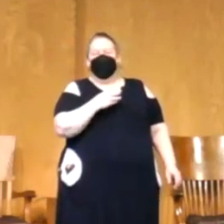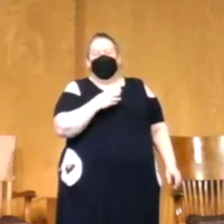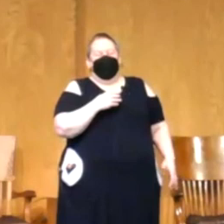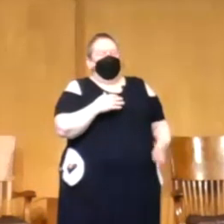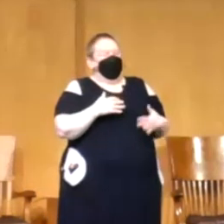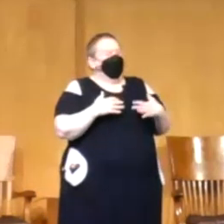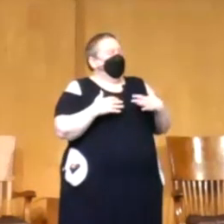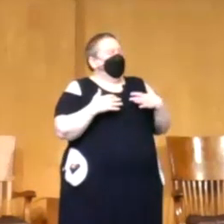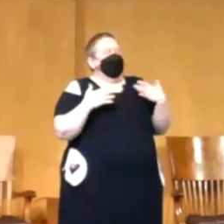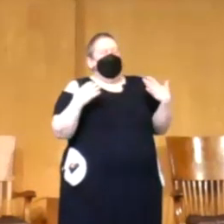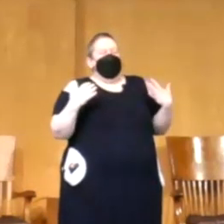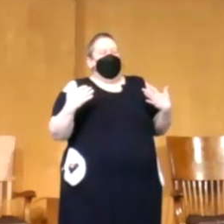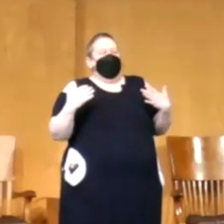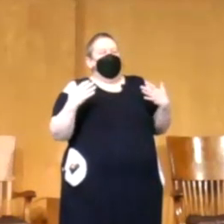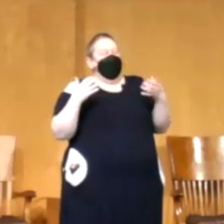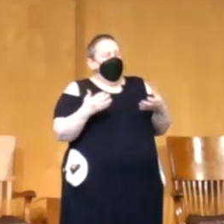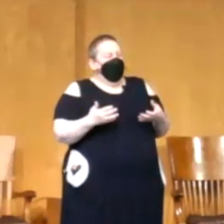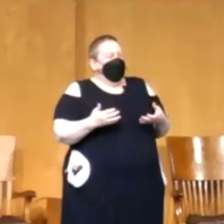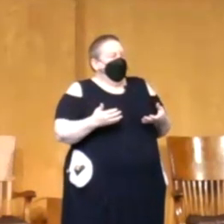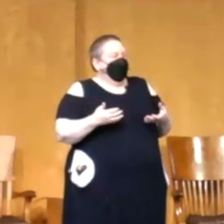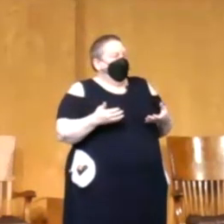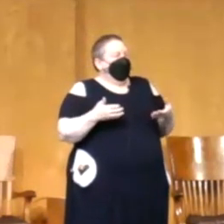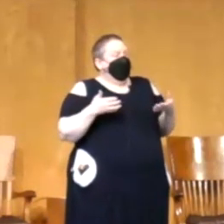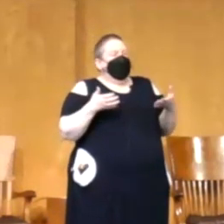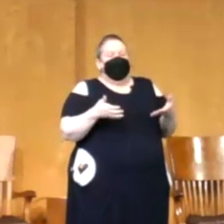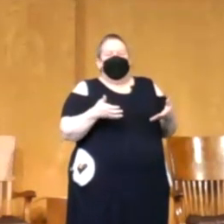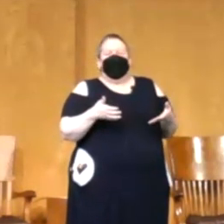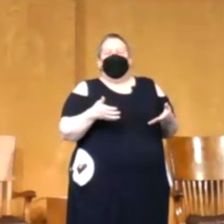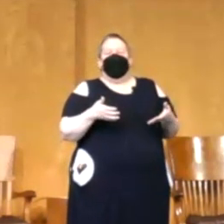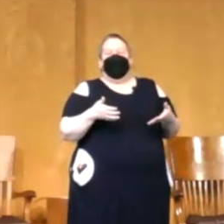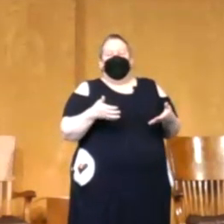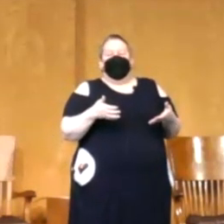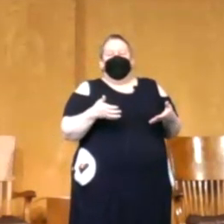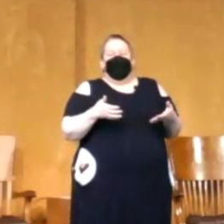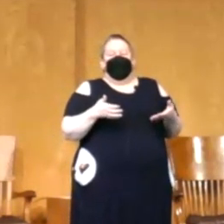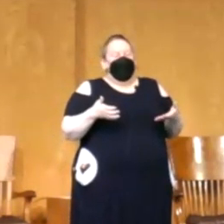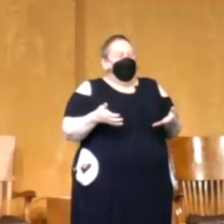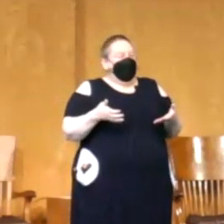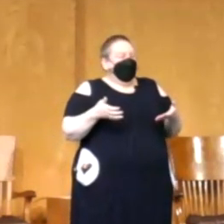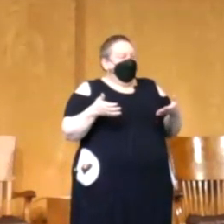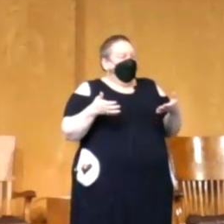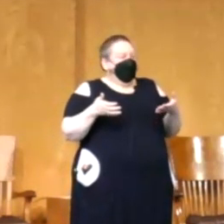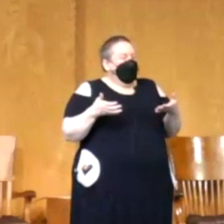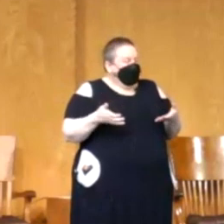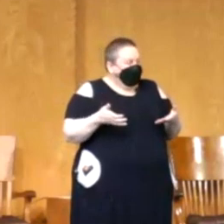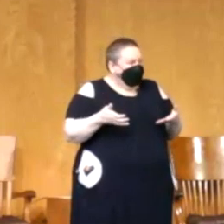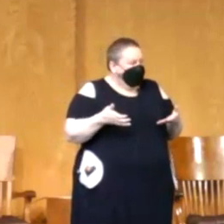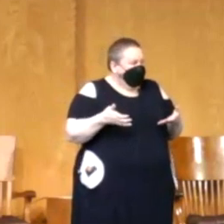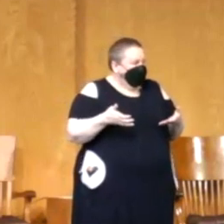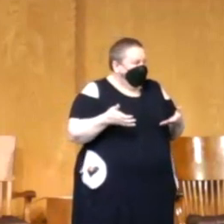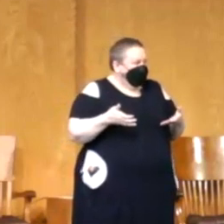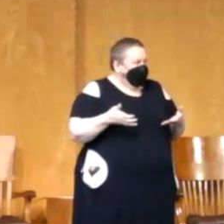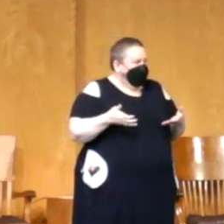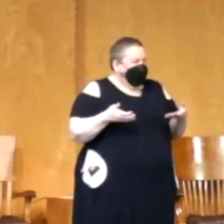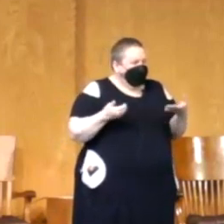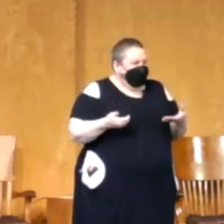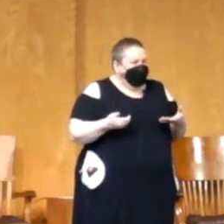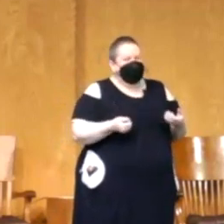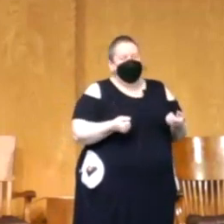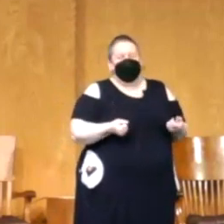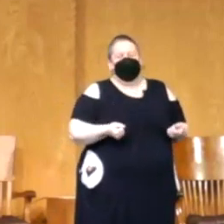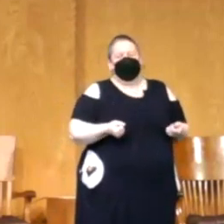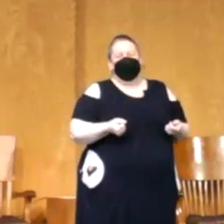That's, to me, the heart of what is beautiful about us